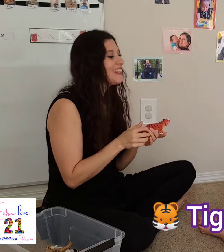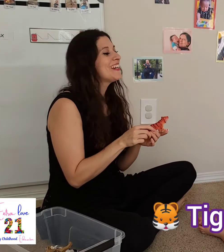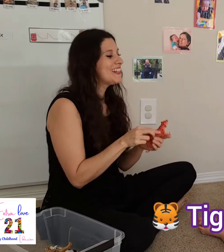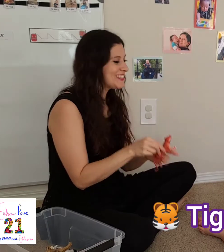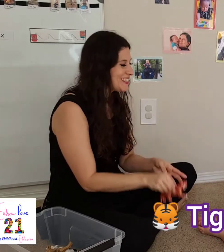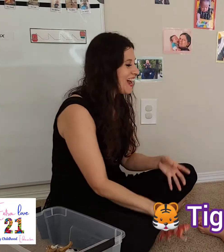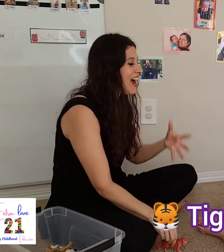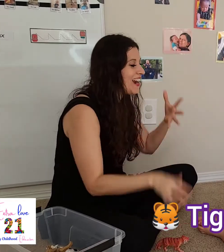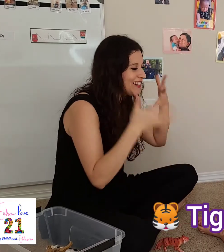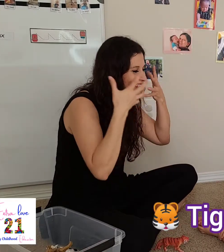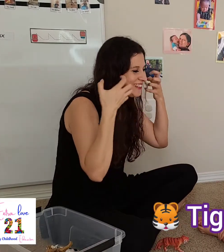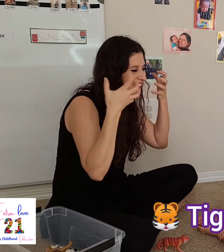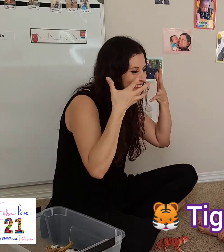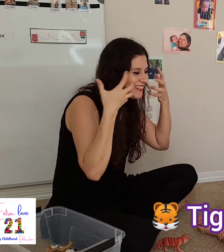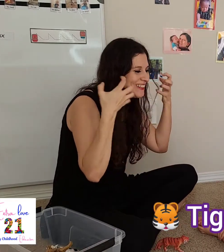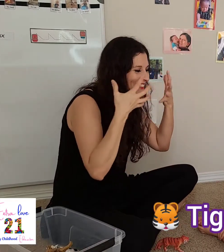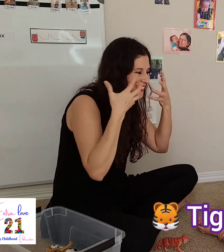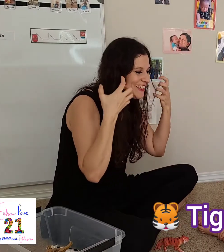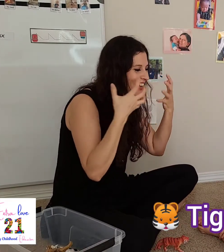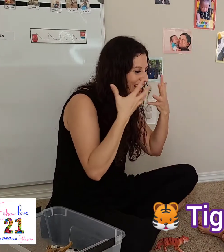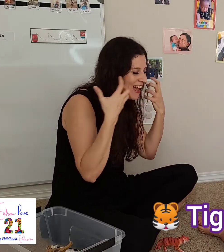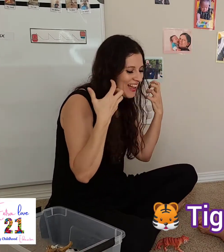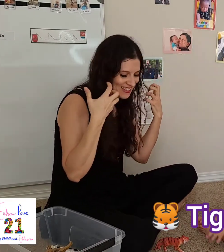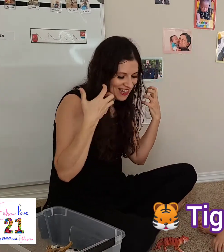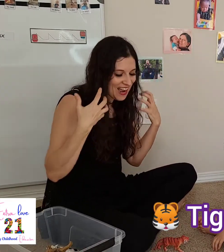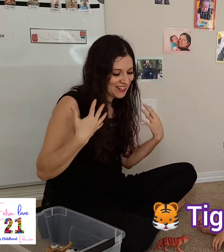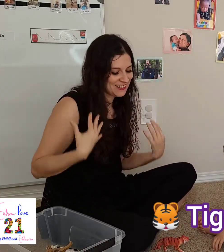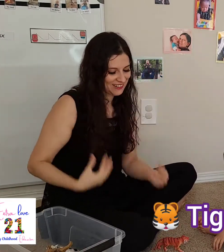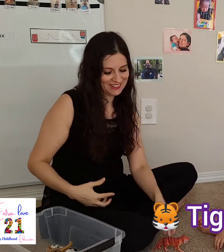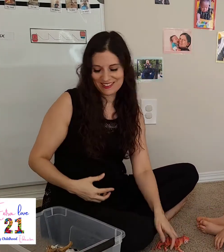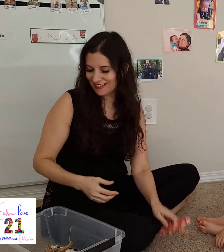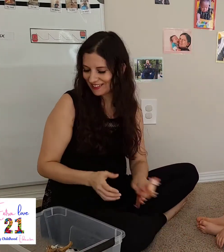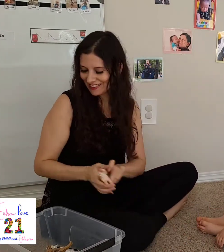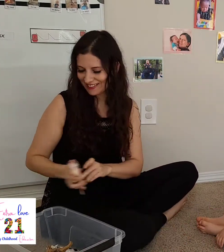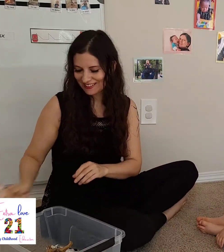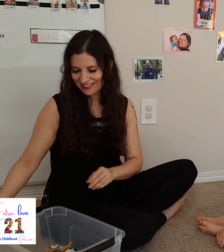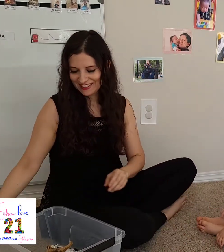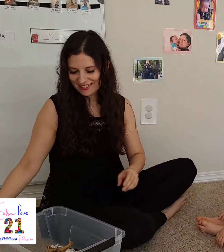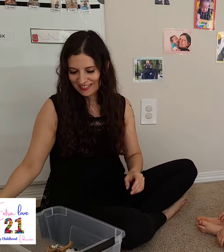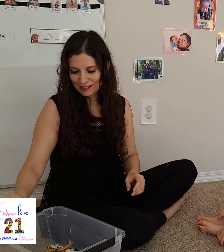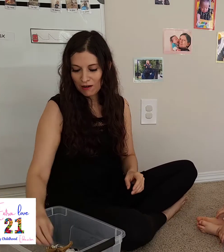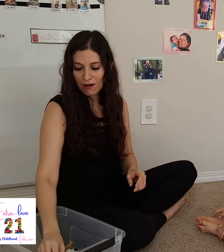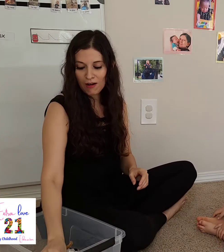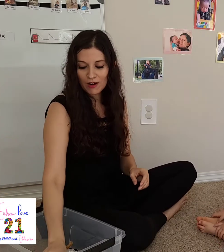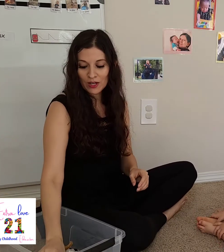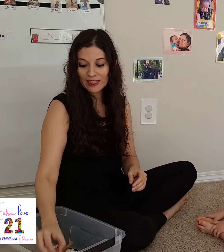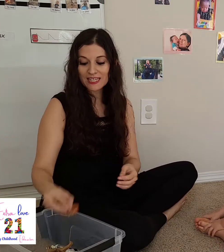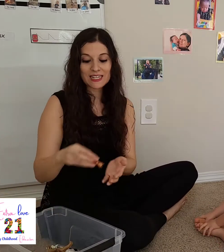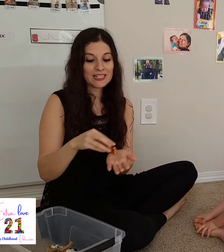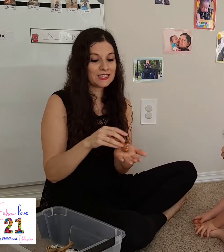A tiger. Yeah. A tiger. Oh. Look at this little.